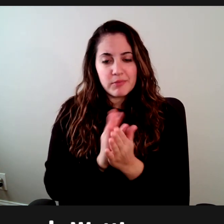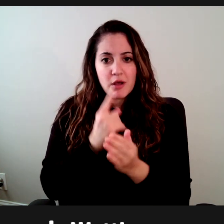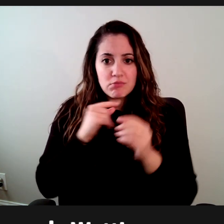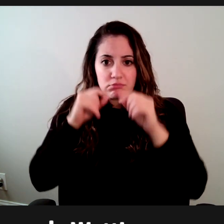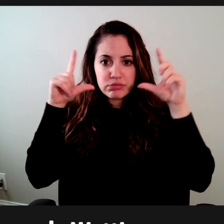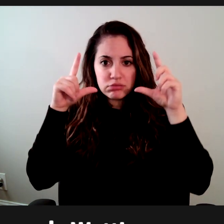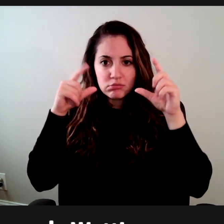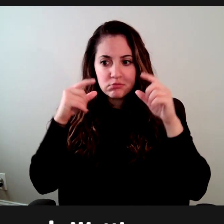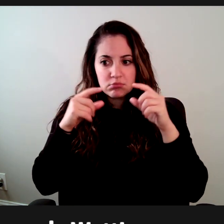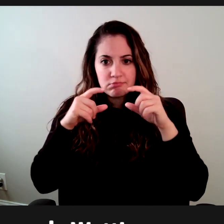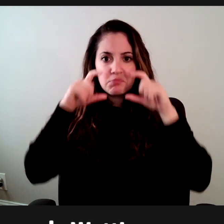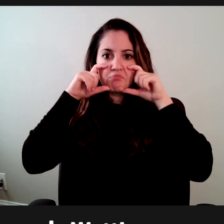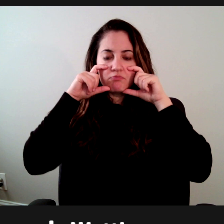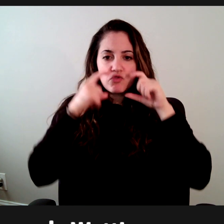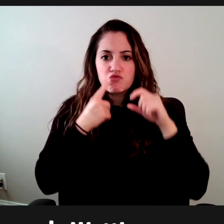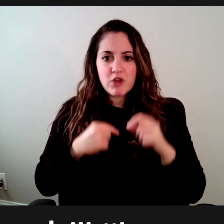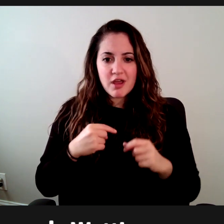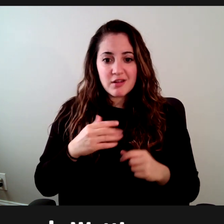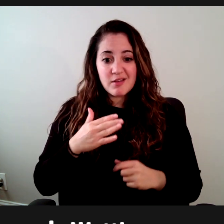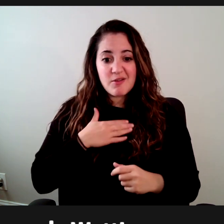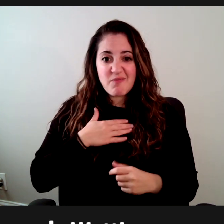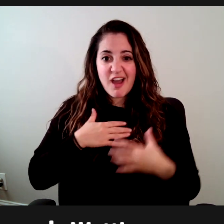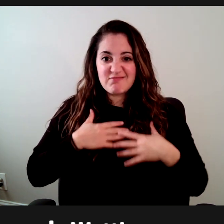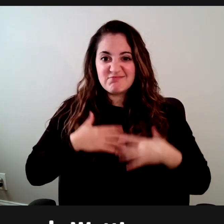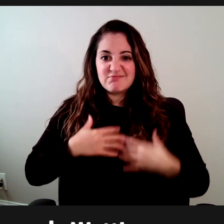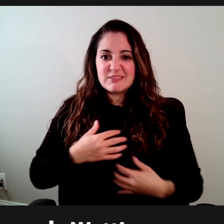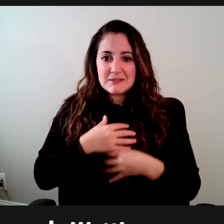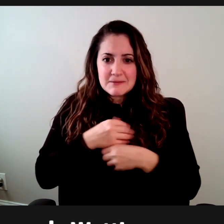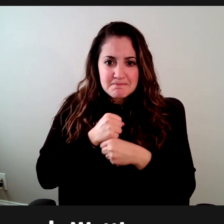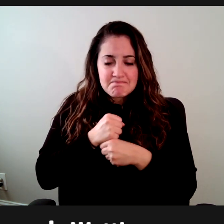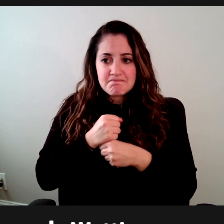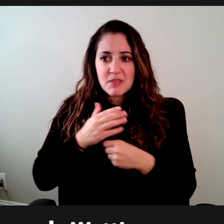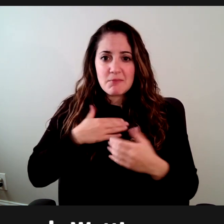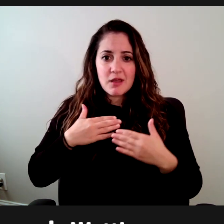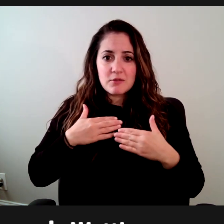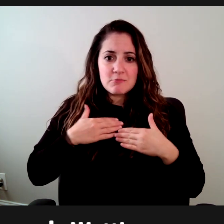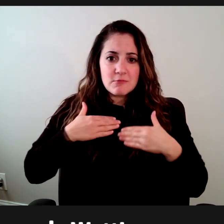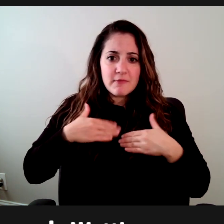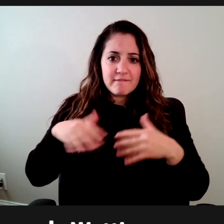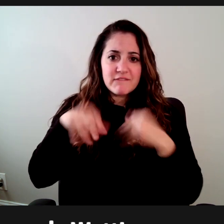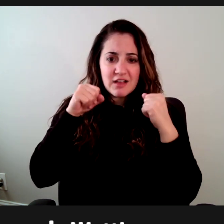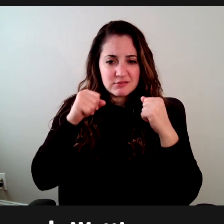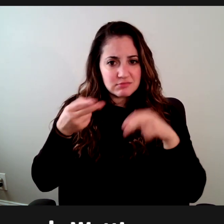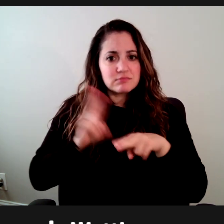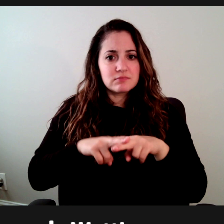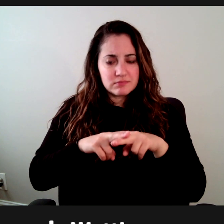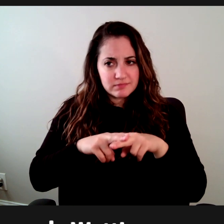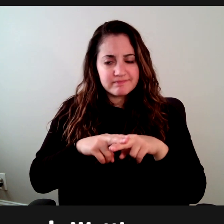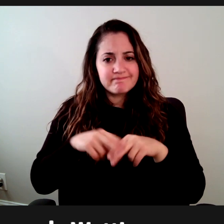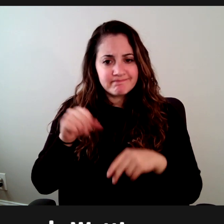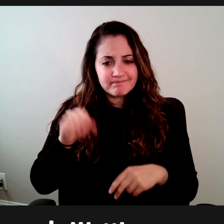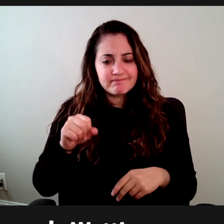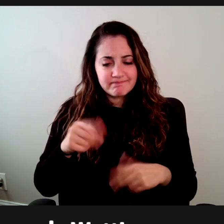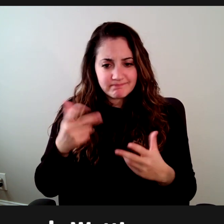my cheeks get flushed. I can feel that in my face. I feel a tightness in my, my solar plexus. My breathing,